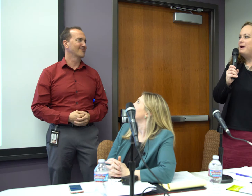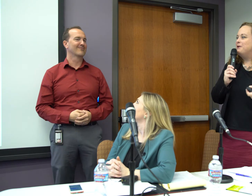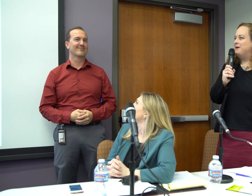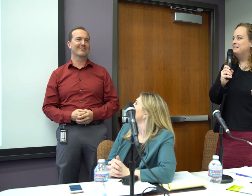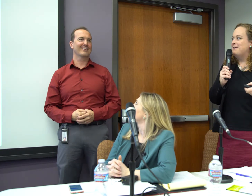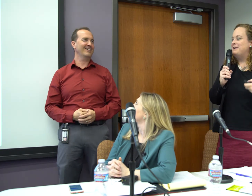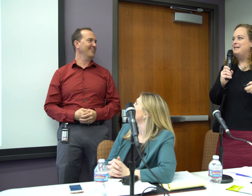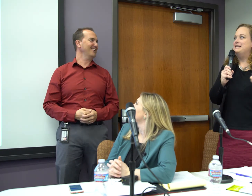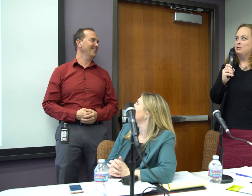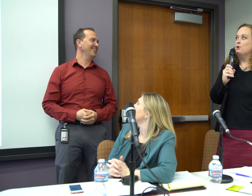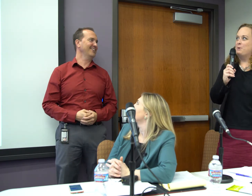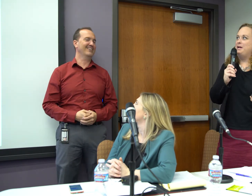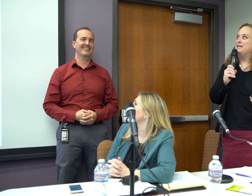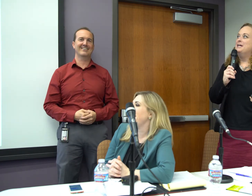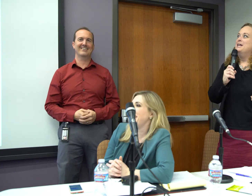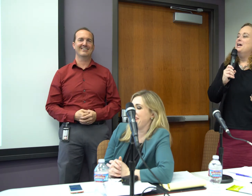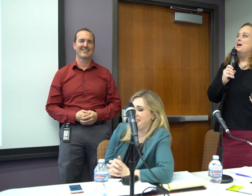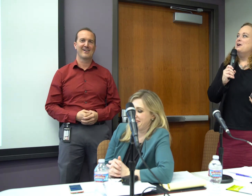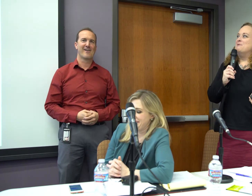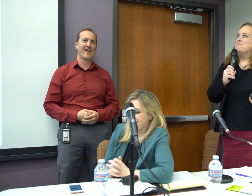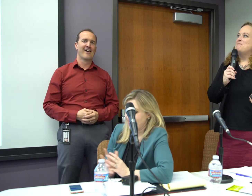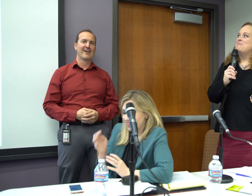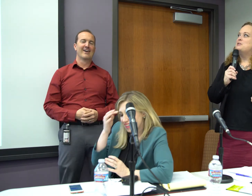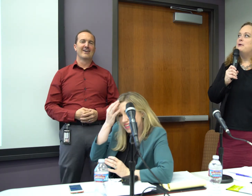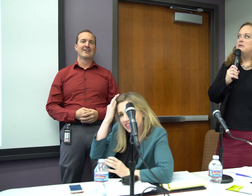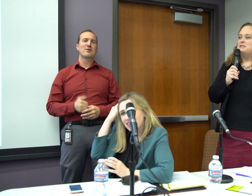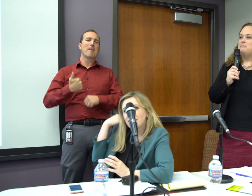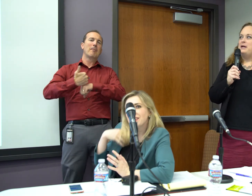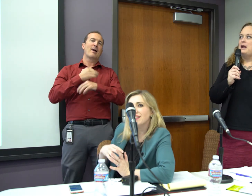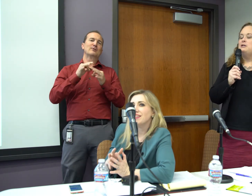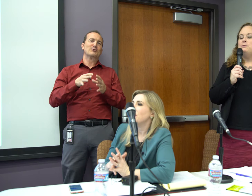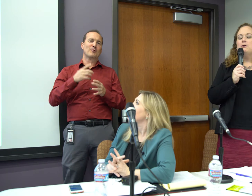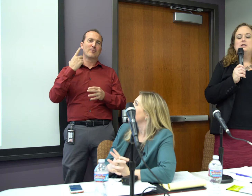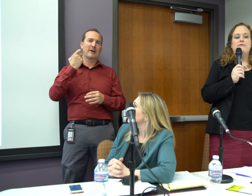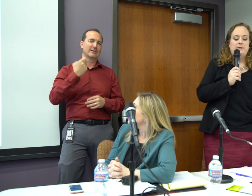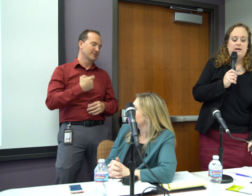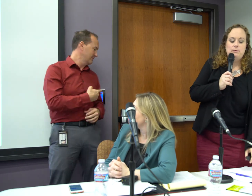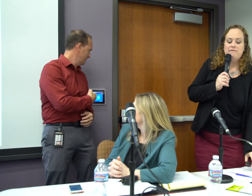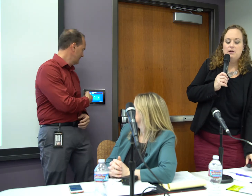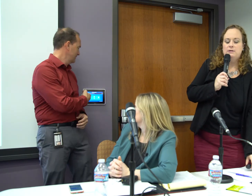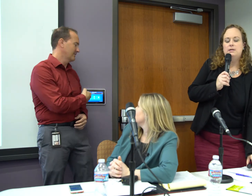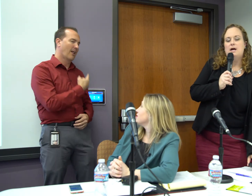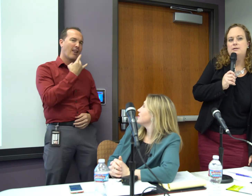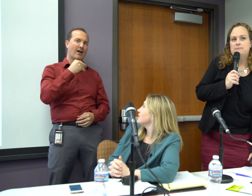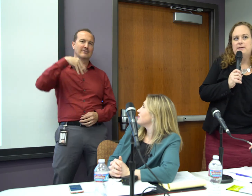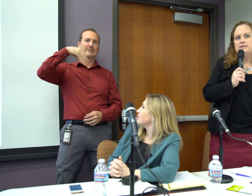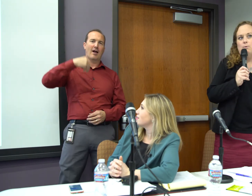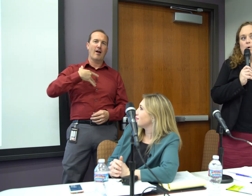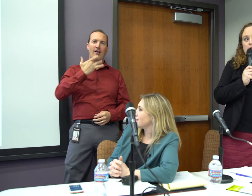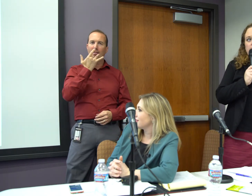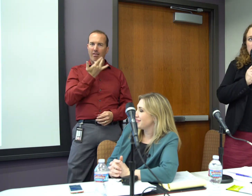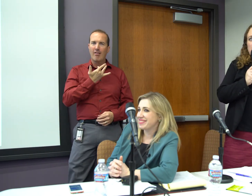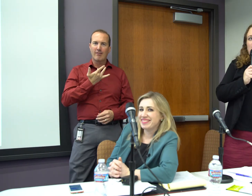Just because you're wearing red does not mean I need to turn red. So in person-centered planning, I do encourage everybody, if you have not looked at the guidance from